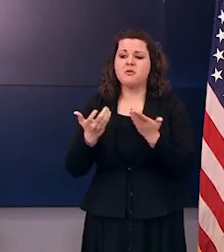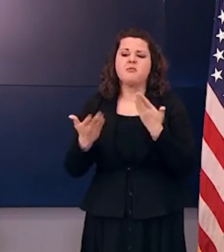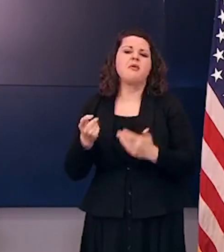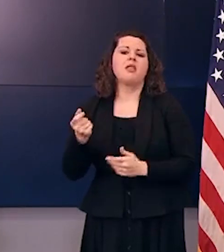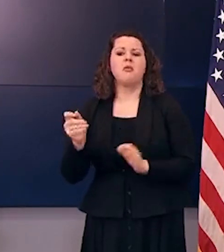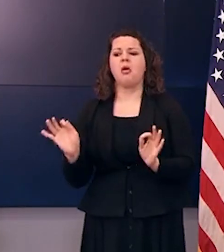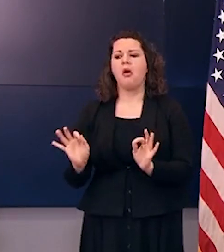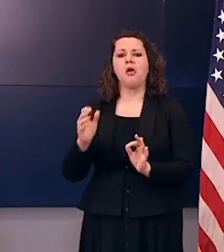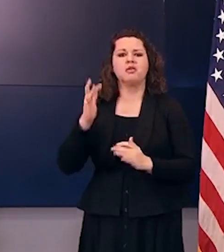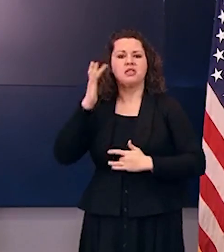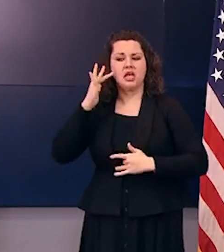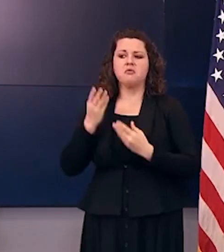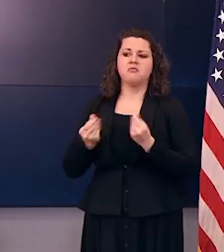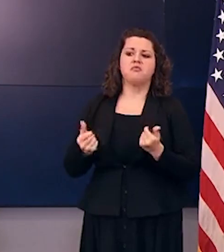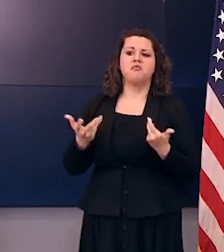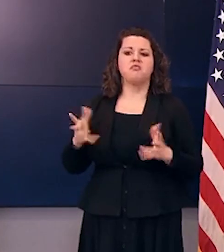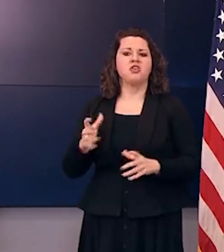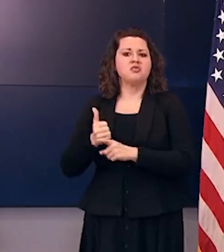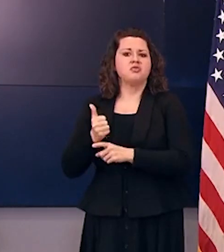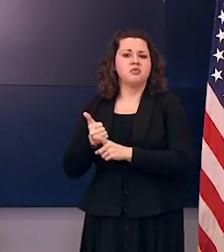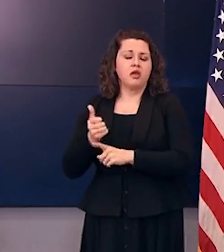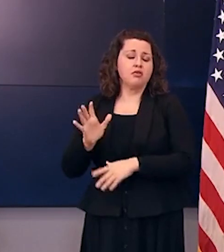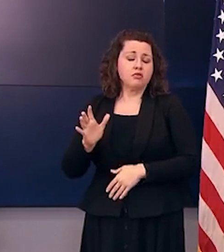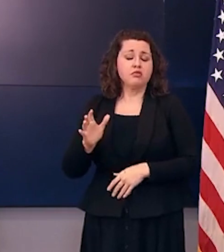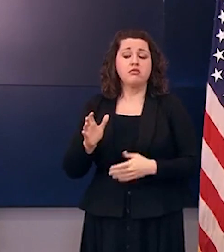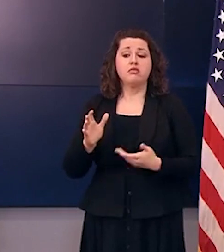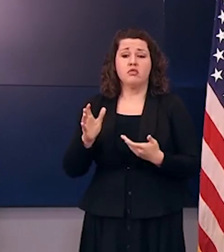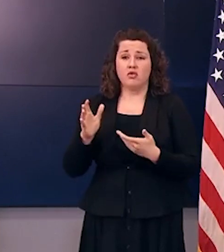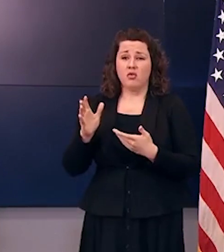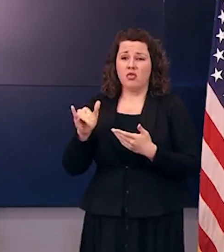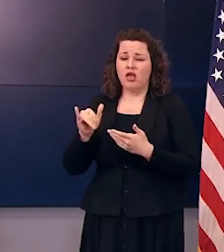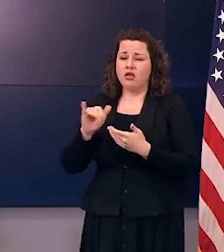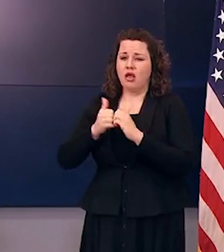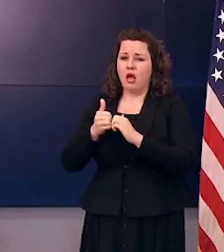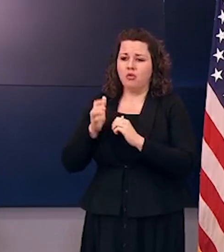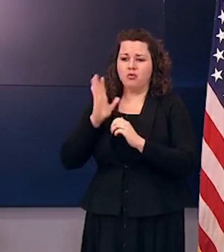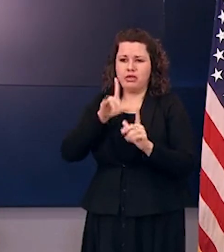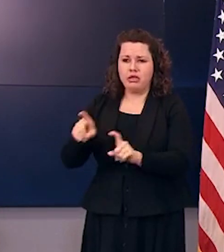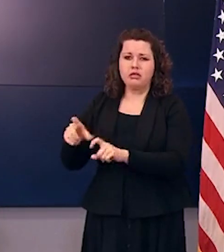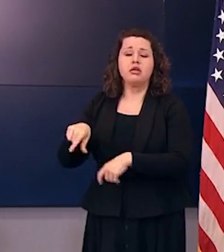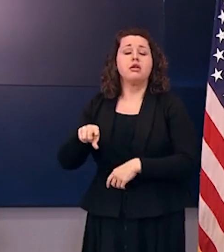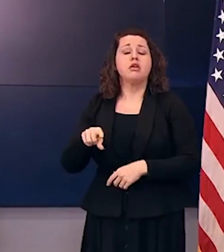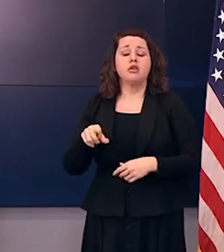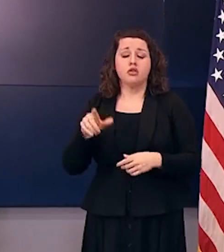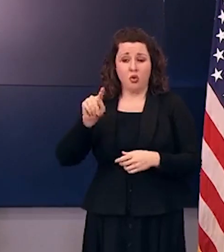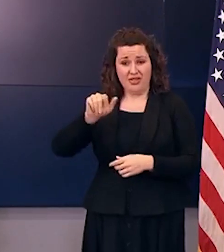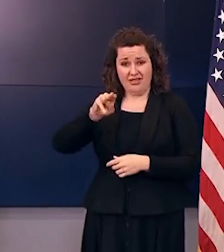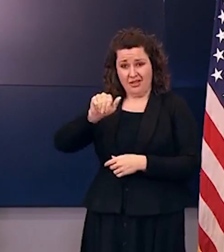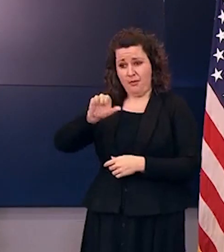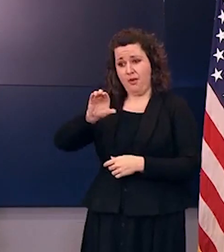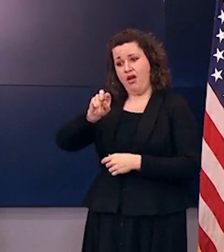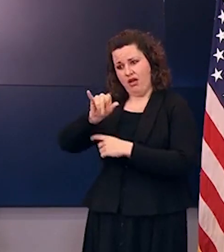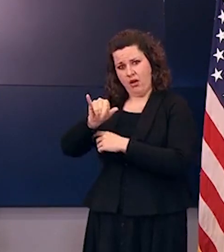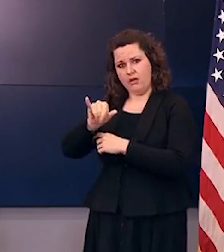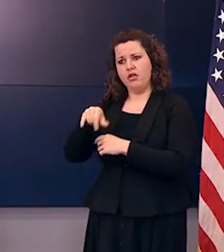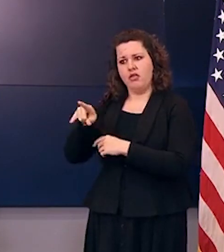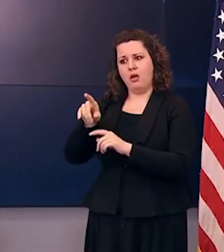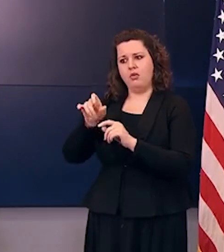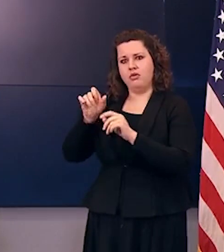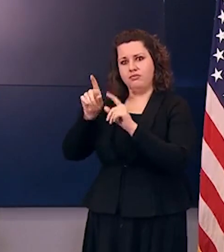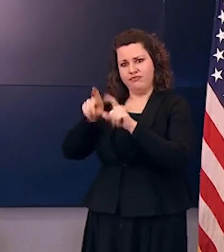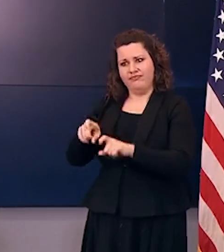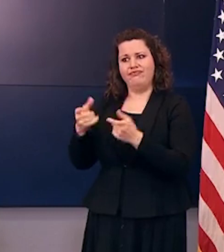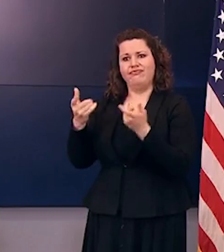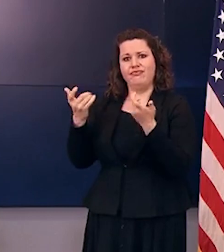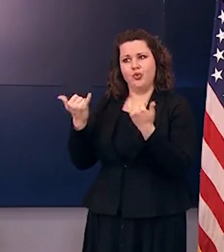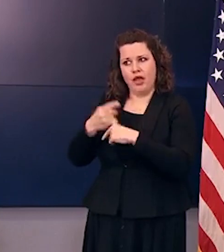and were able to recover. The long-term care testing strike team operation in Tama County will be happening today